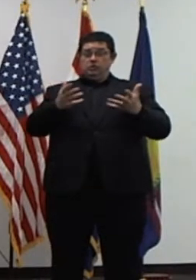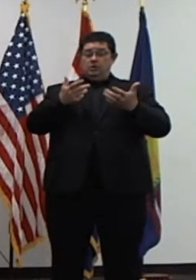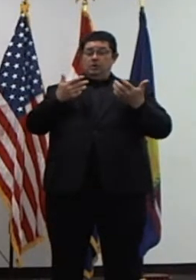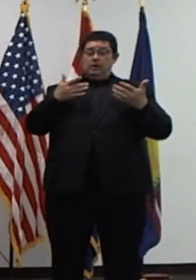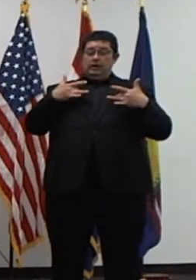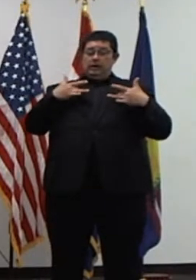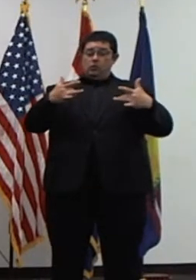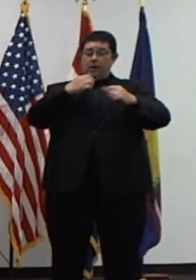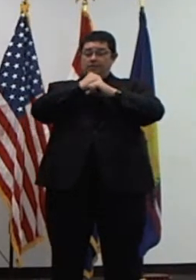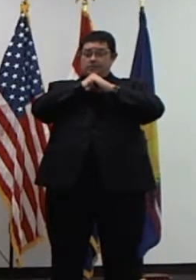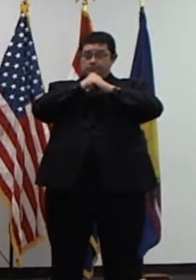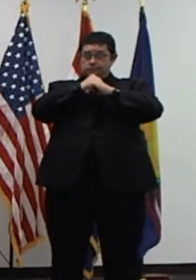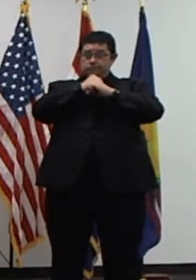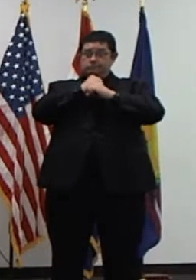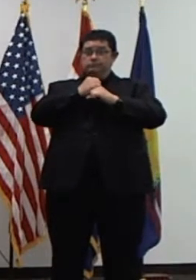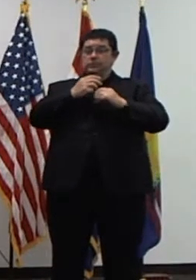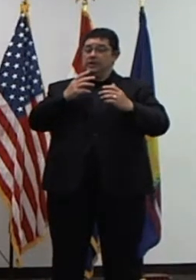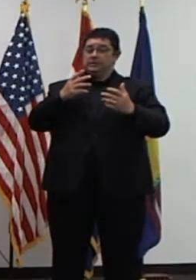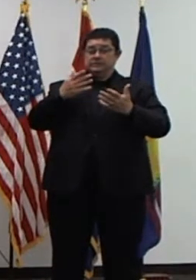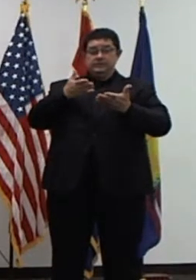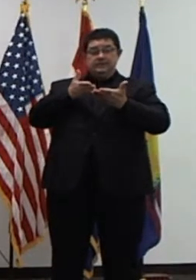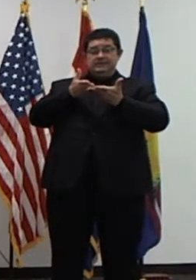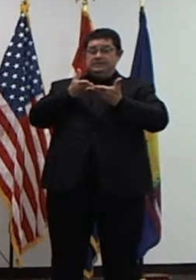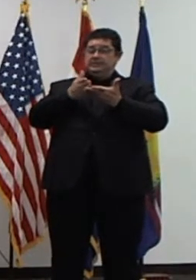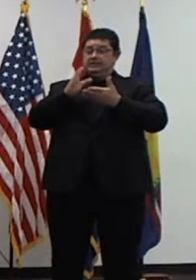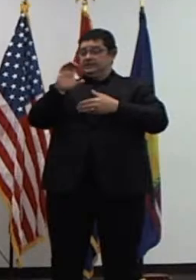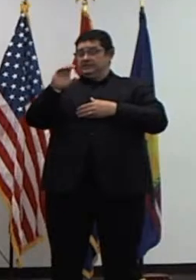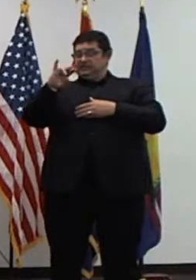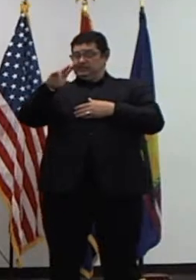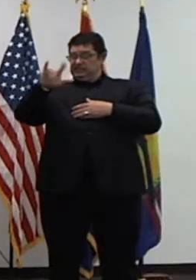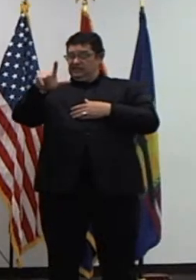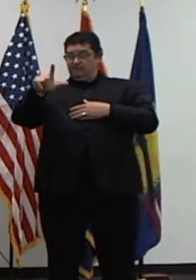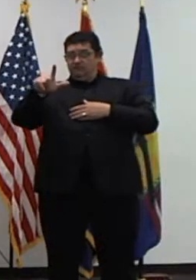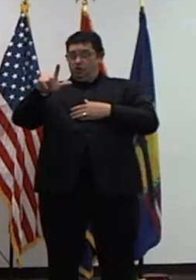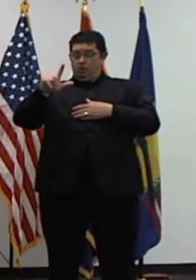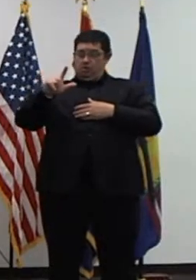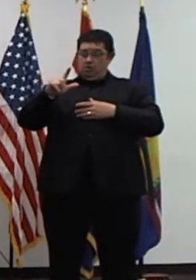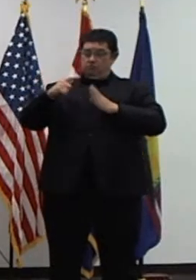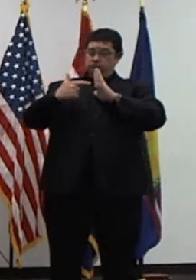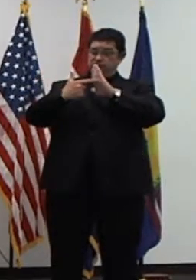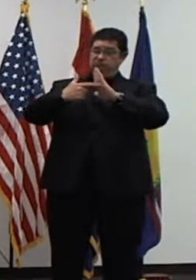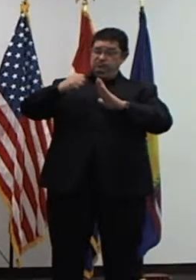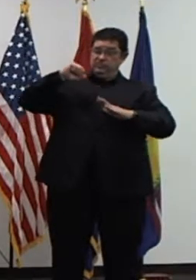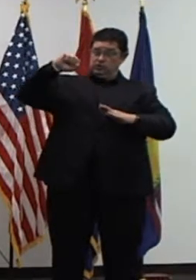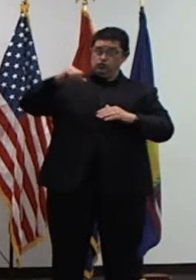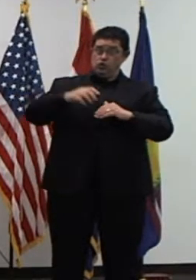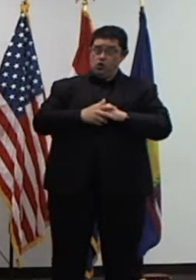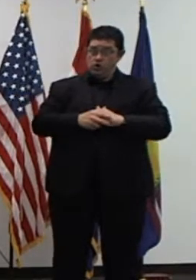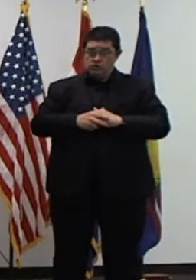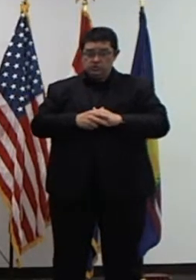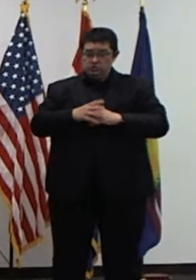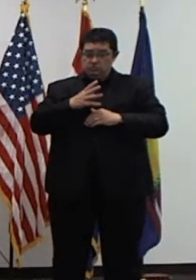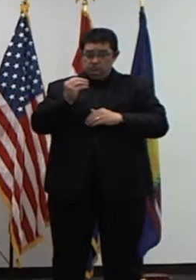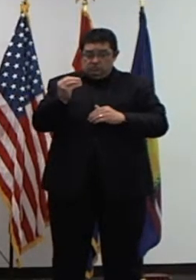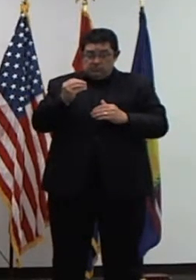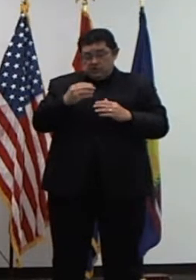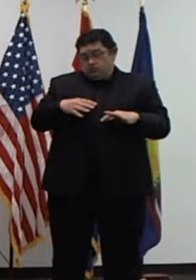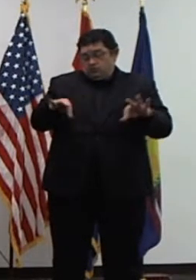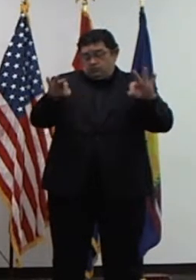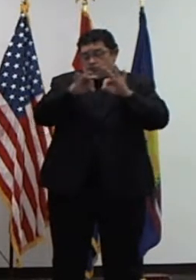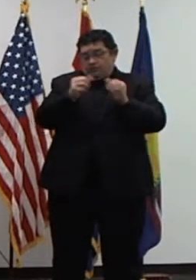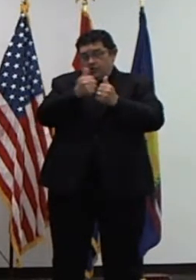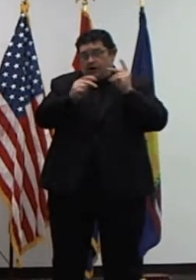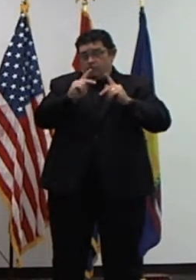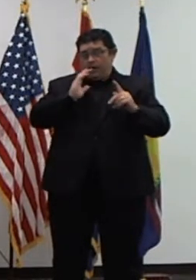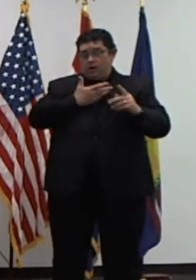protects civil discourse in our community, protects above all else the health and welfare of everyone in our community, and that's what we're going to be committed to doing.